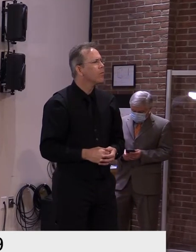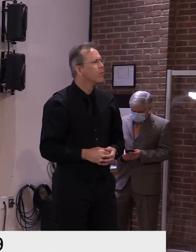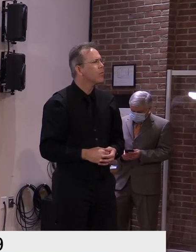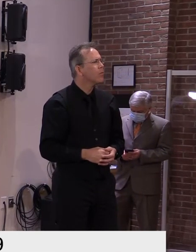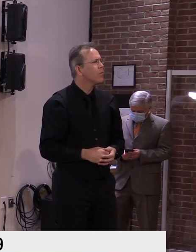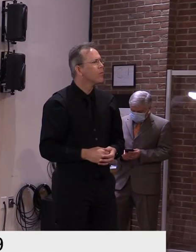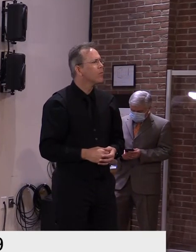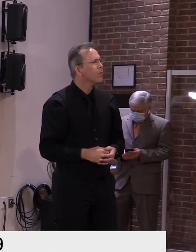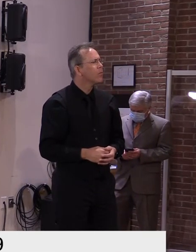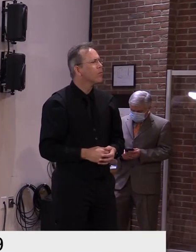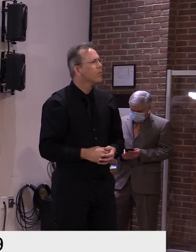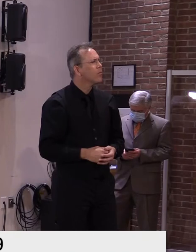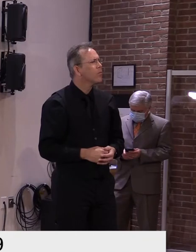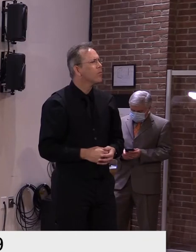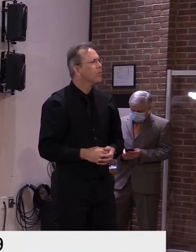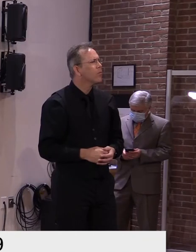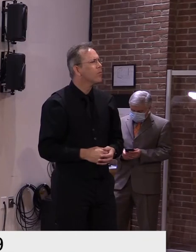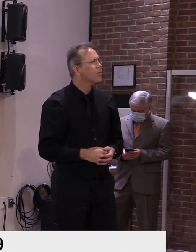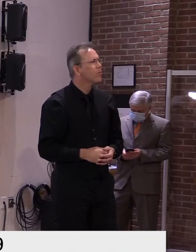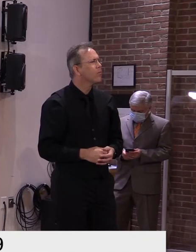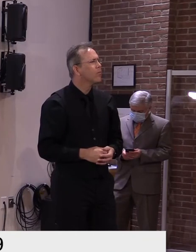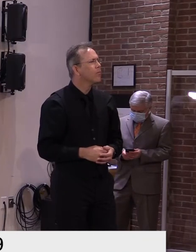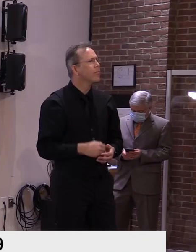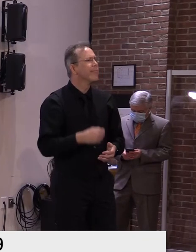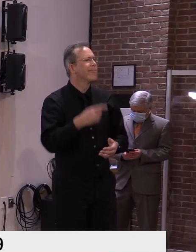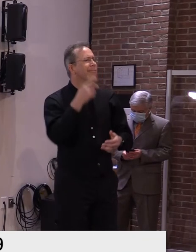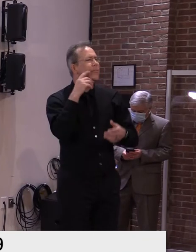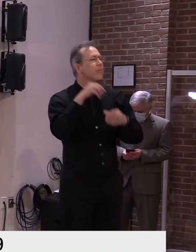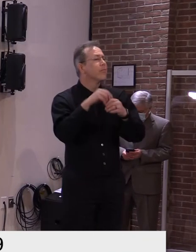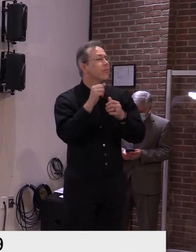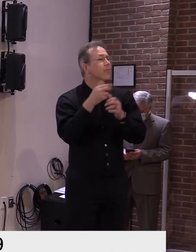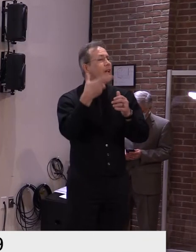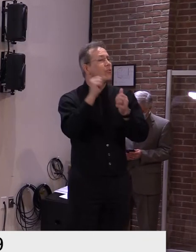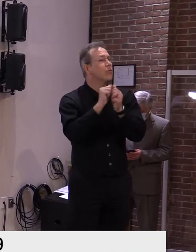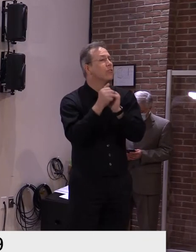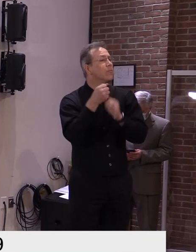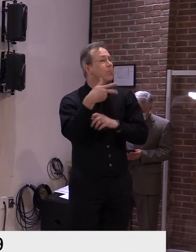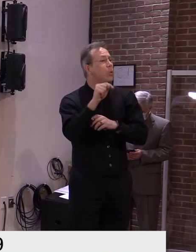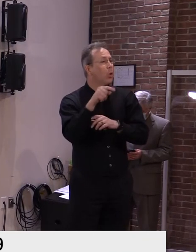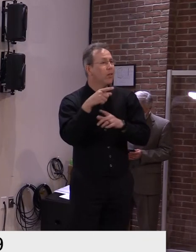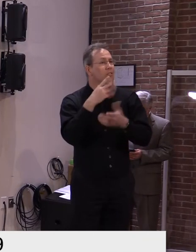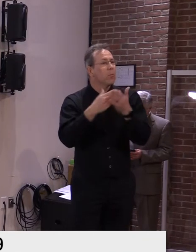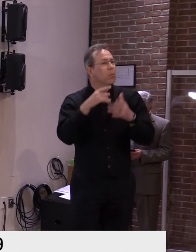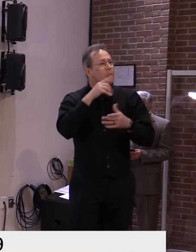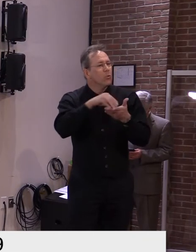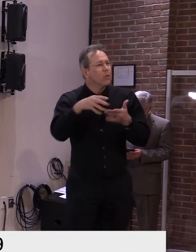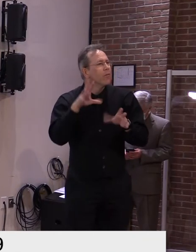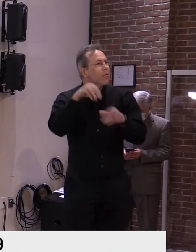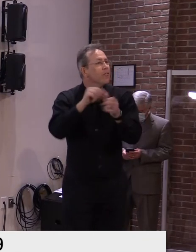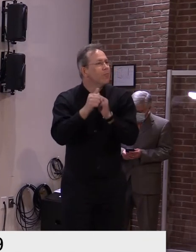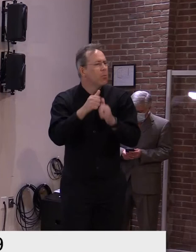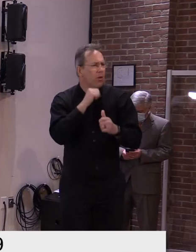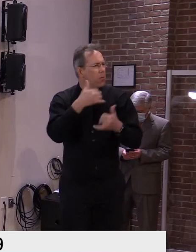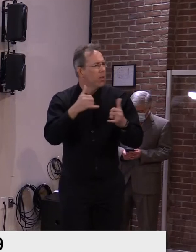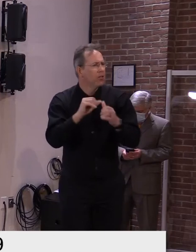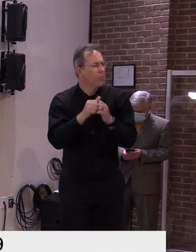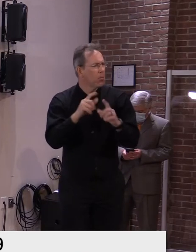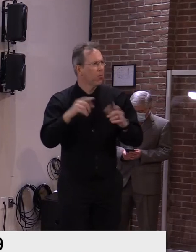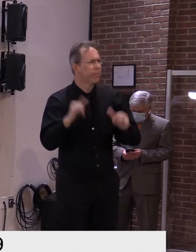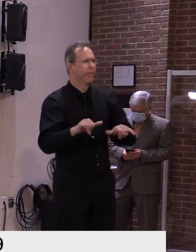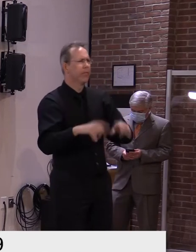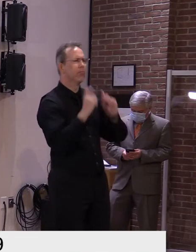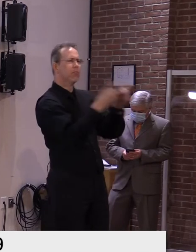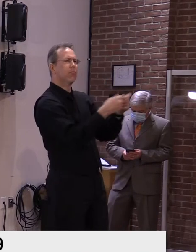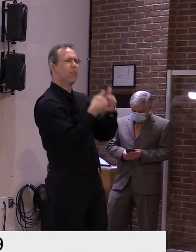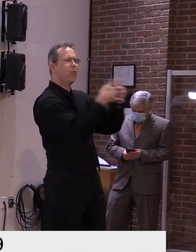girls co-op hockey team not getting a chance to play due to close contact. And there was a question about delaying the